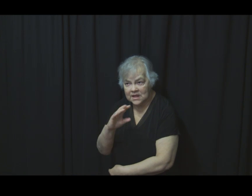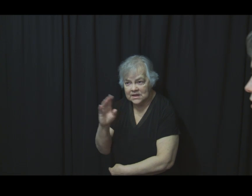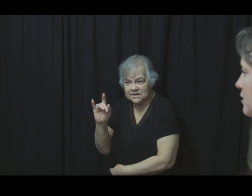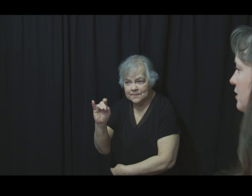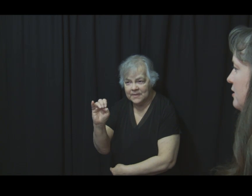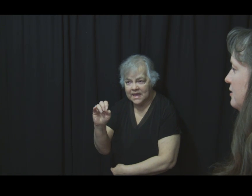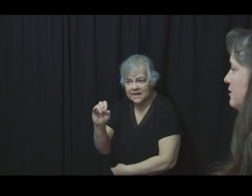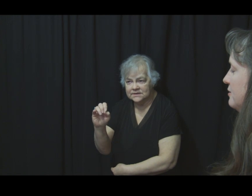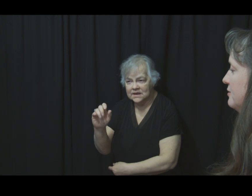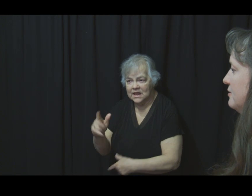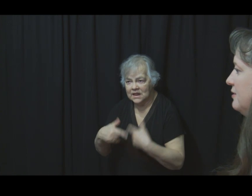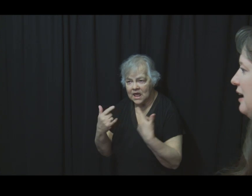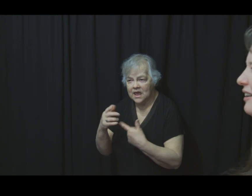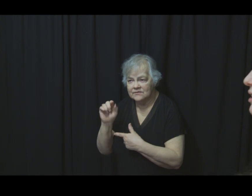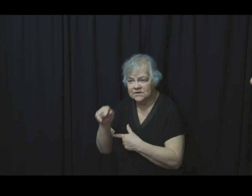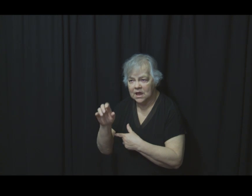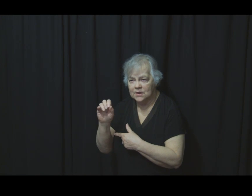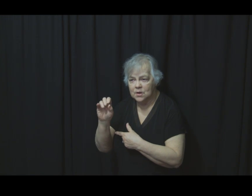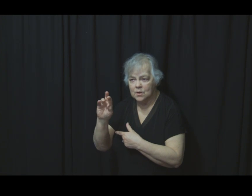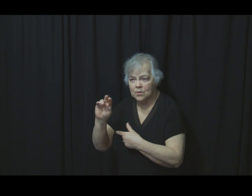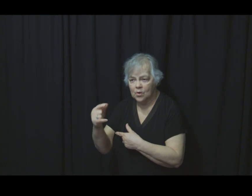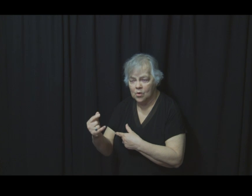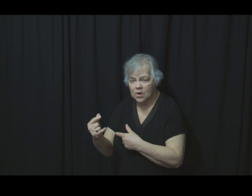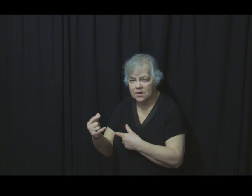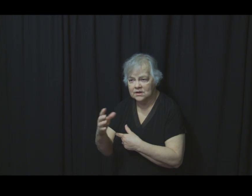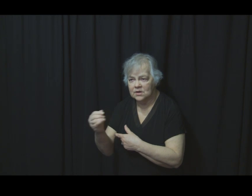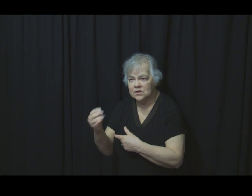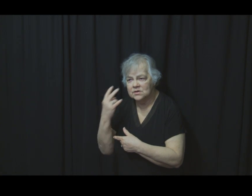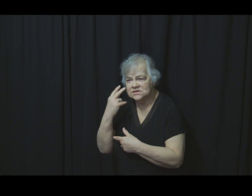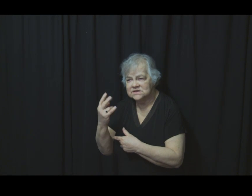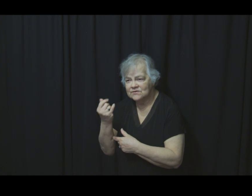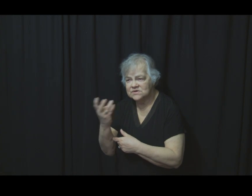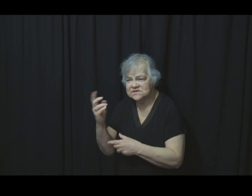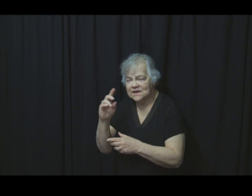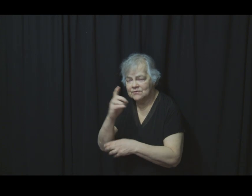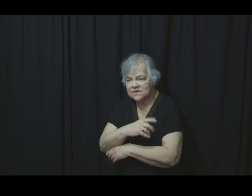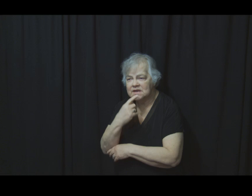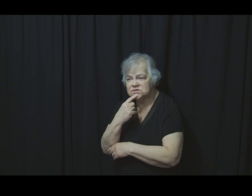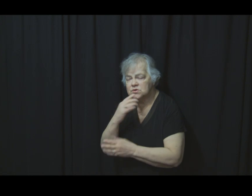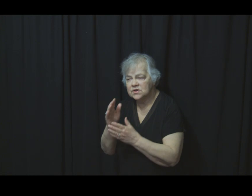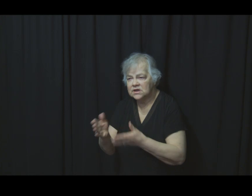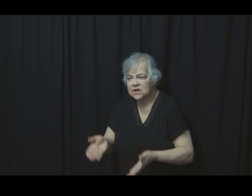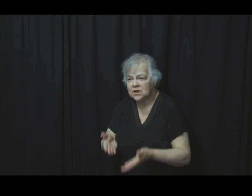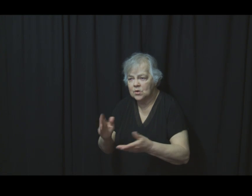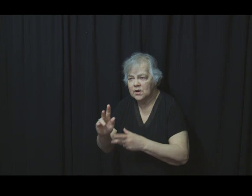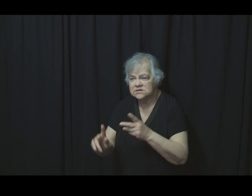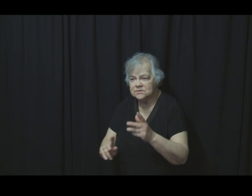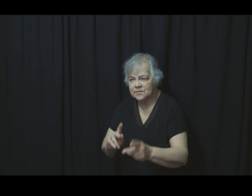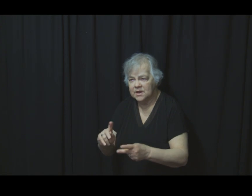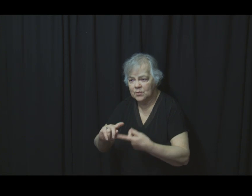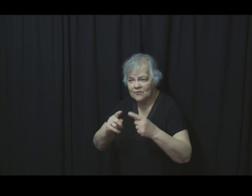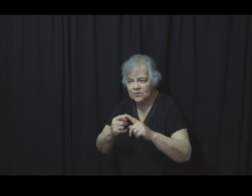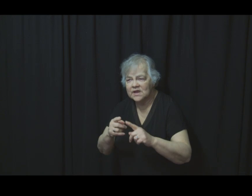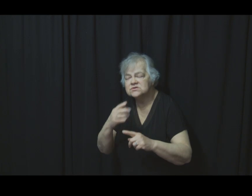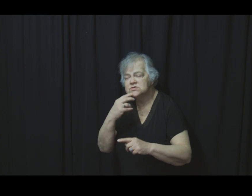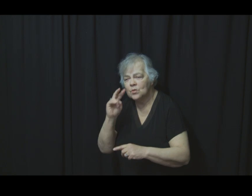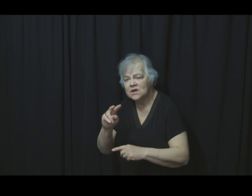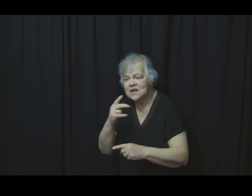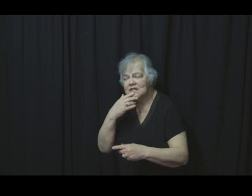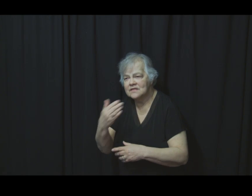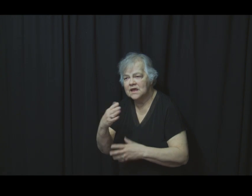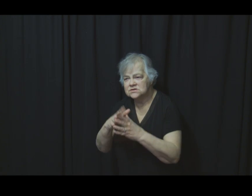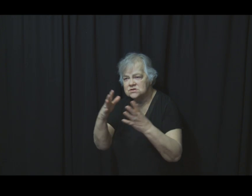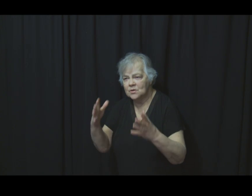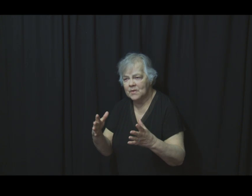debatelive.org, one word. It will be found at that site for several days, so you can encourage friends and family to watch and take it over. Thanks so much to